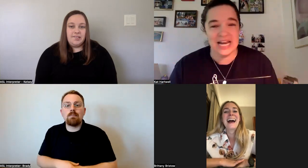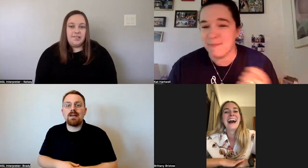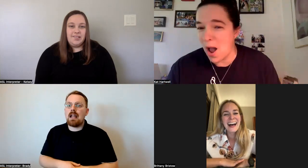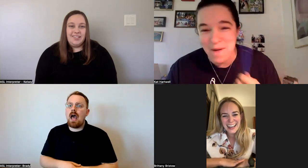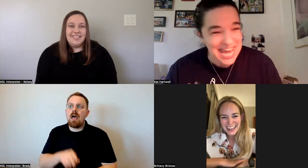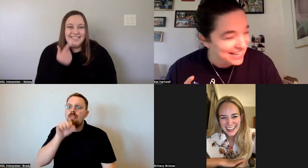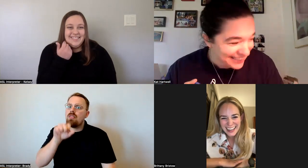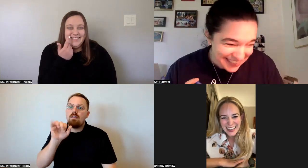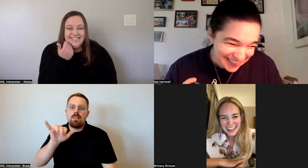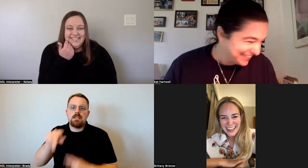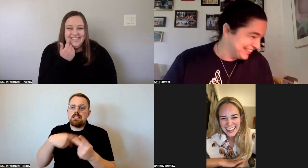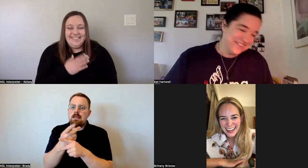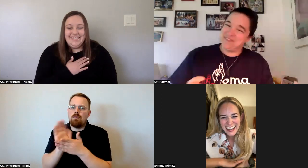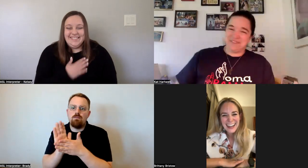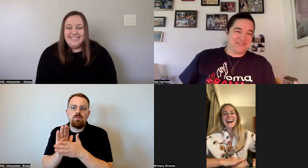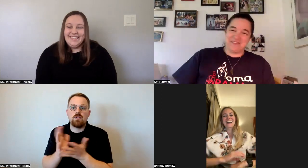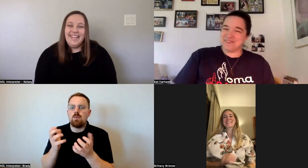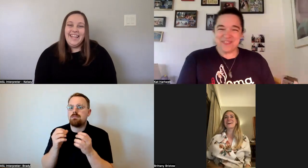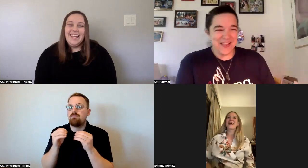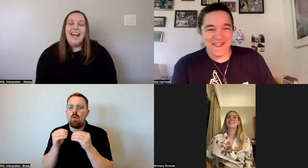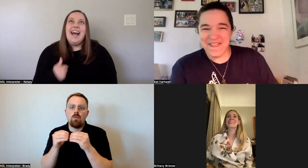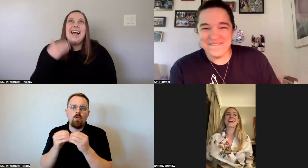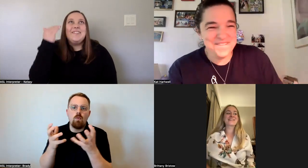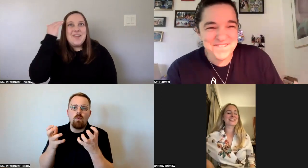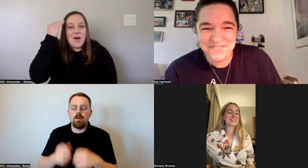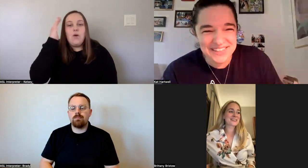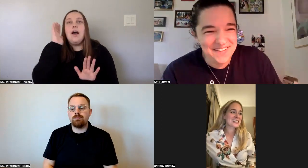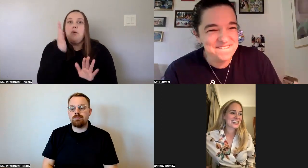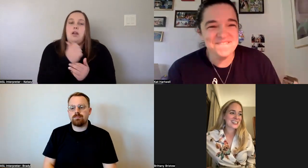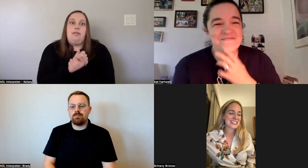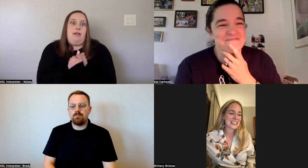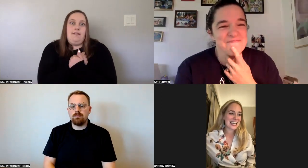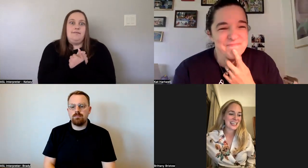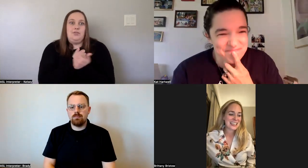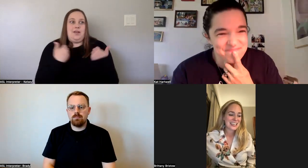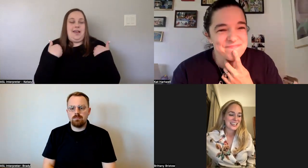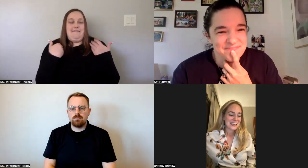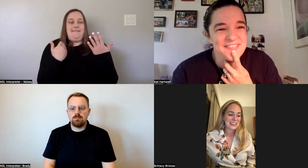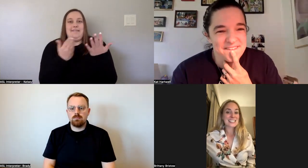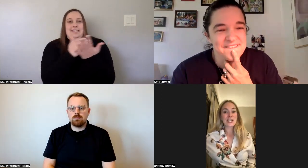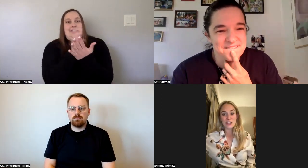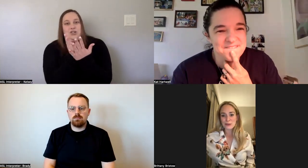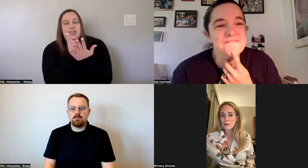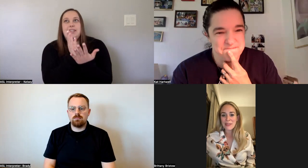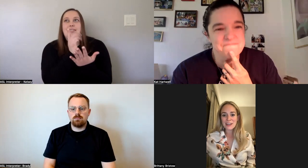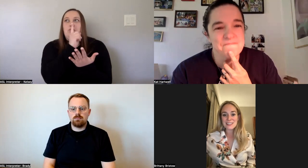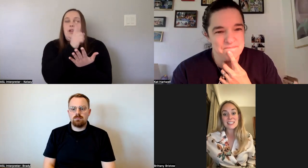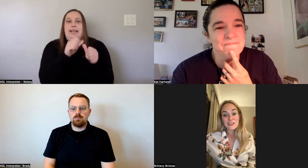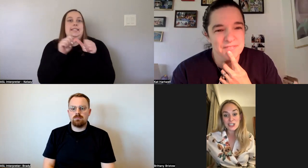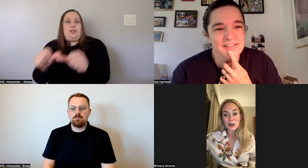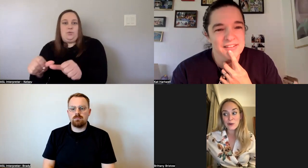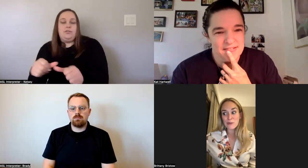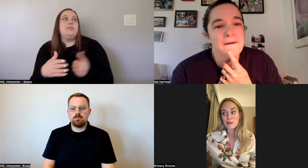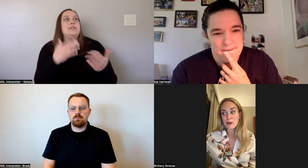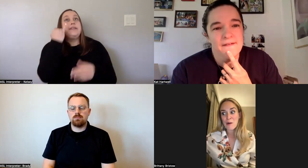movies. Keep going. I know. I would love to do a series that continues, whether it's a